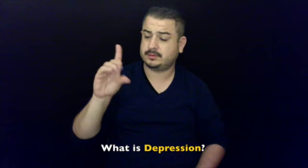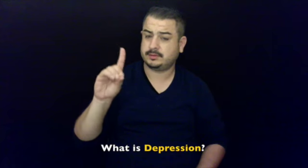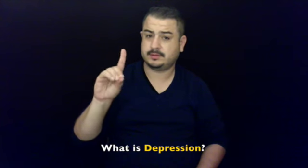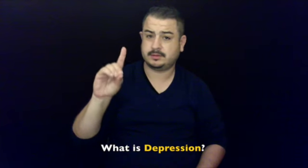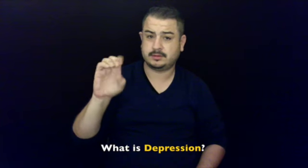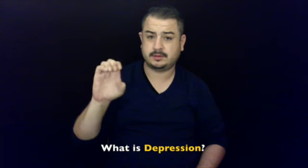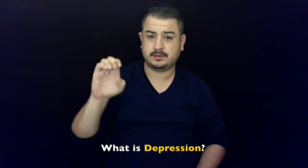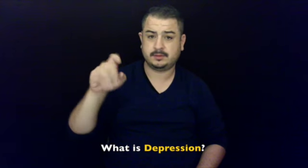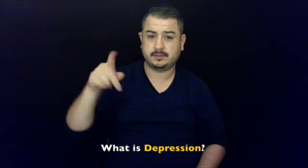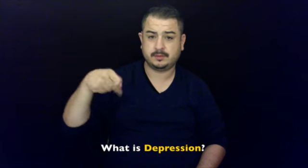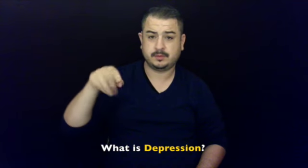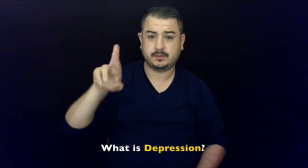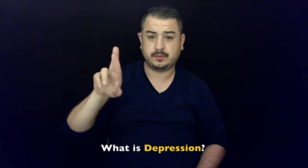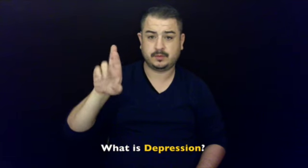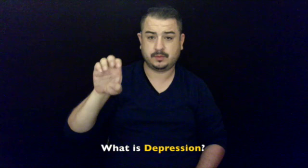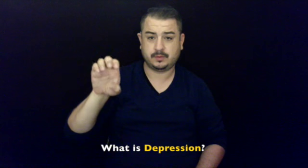What is depression?